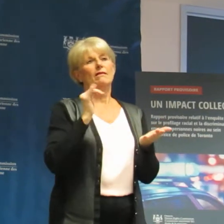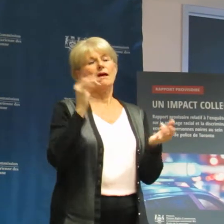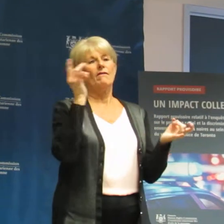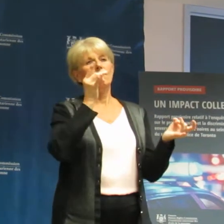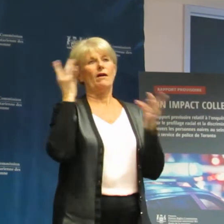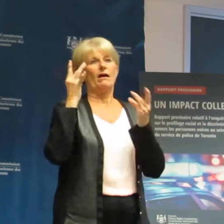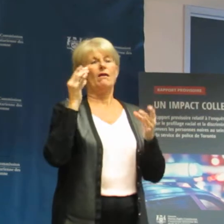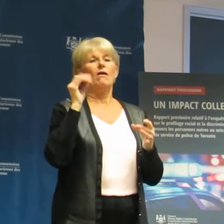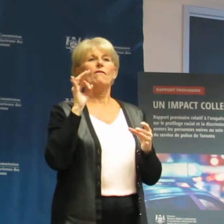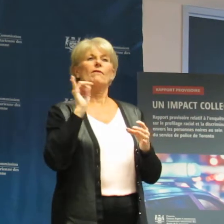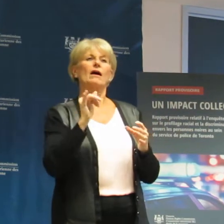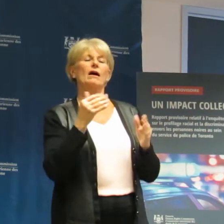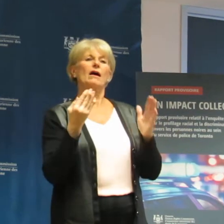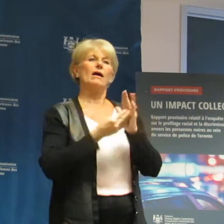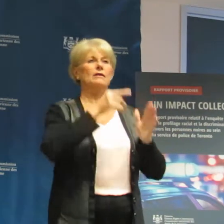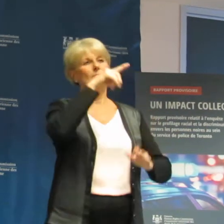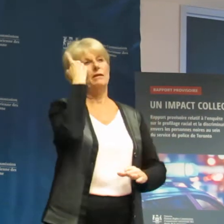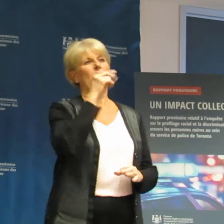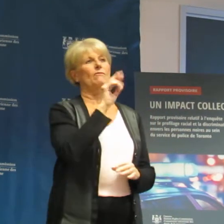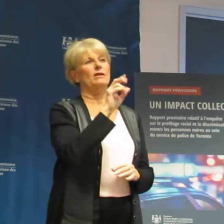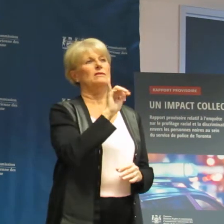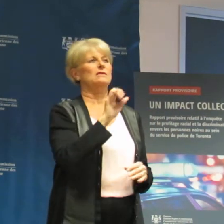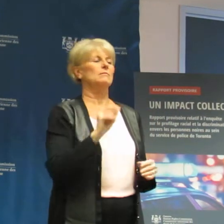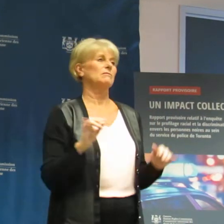of anti-Black racism.